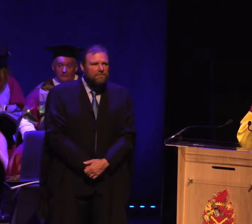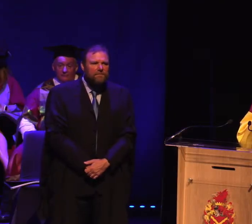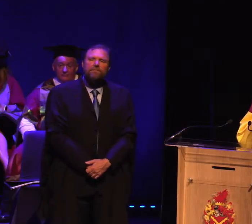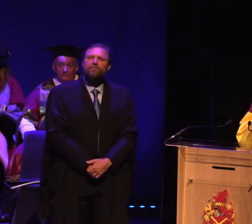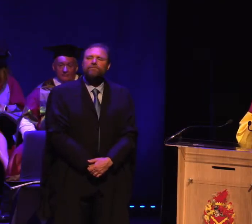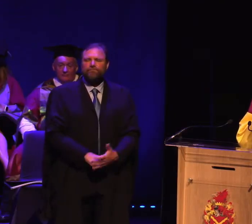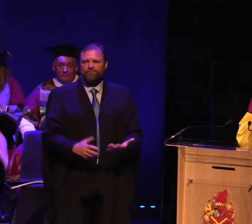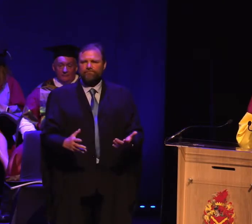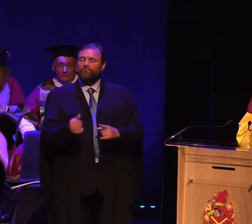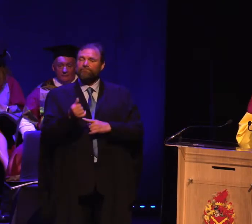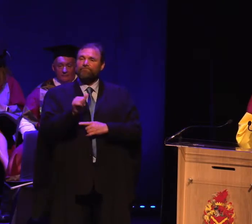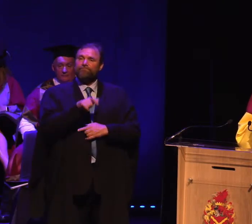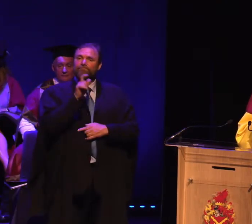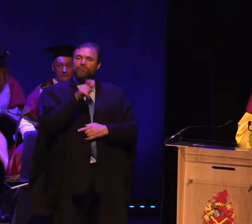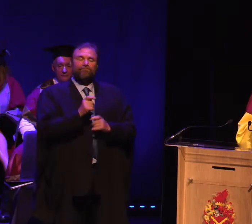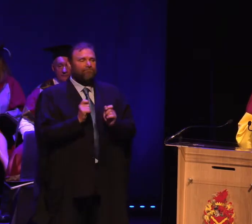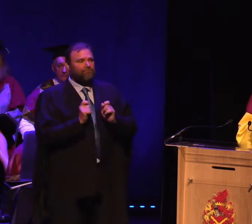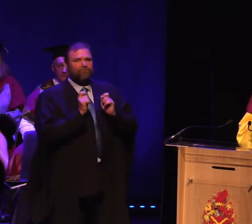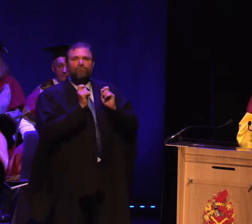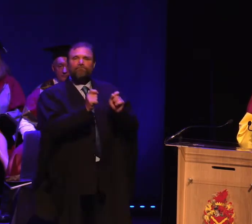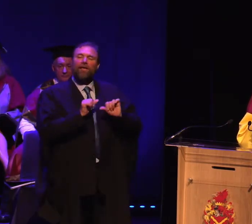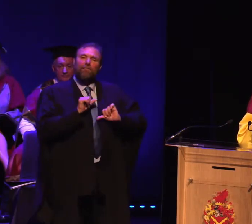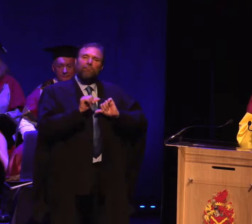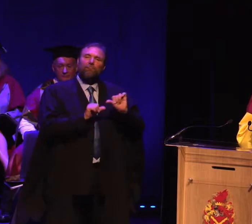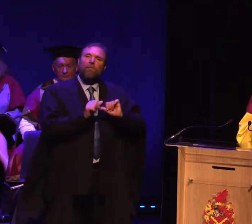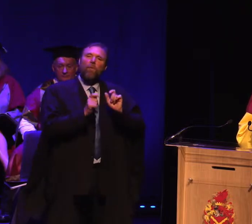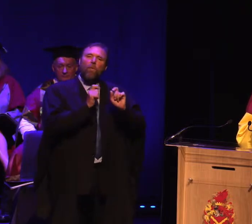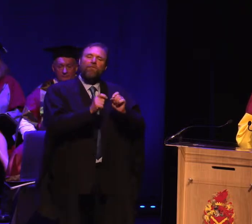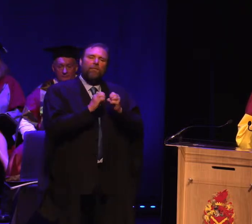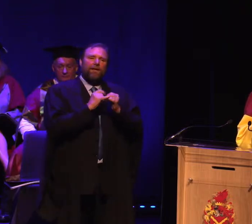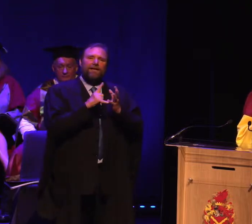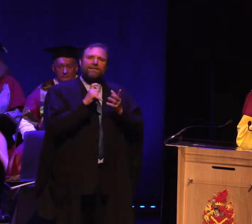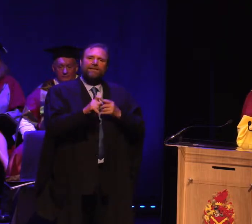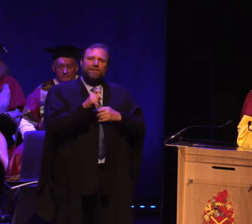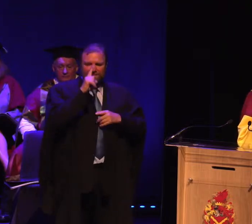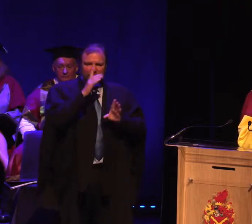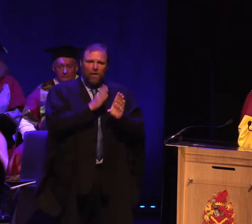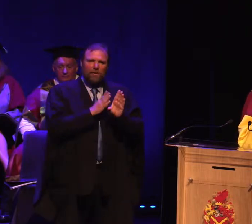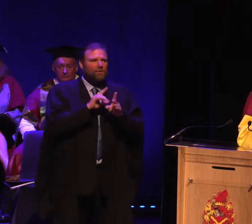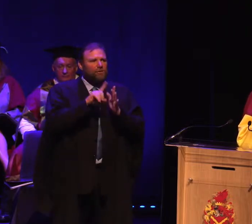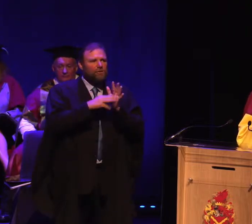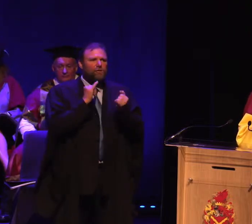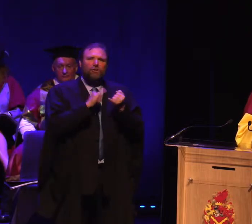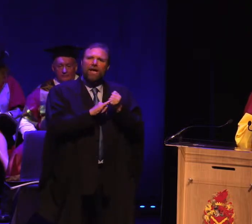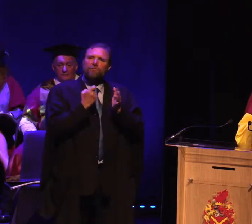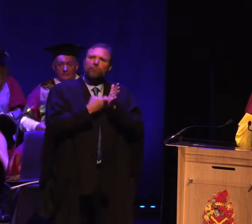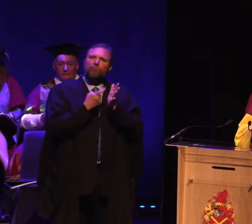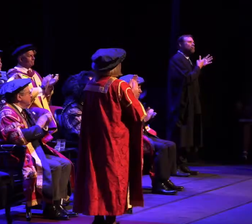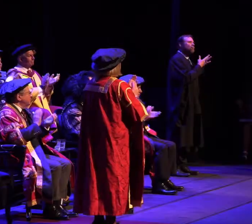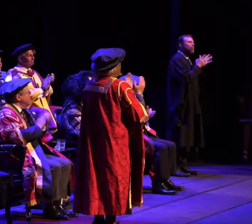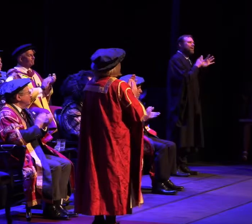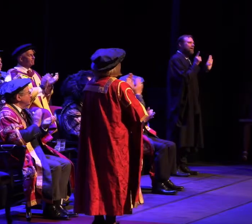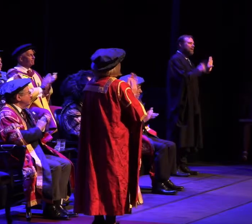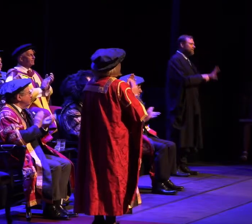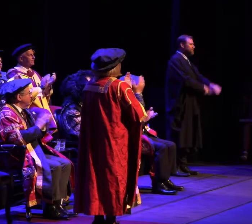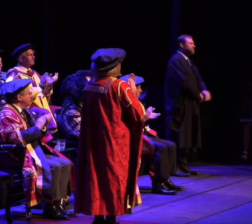So the next student is awarded the Programme Award for BSc Psychology, James Rooney.